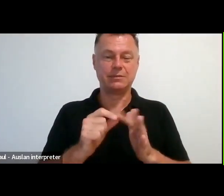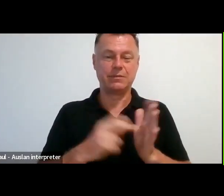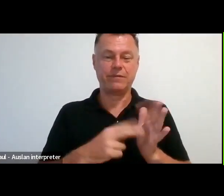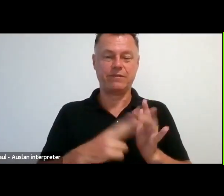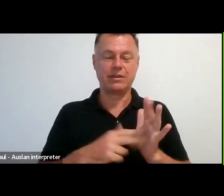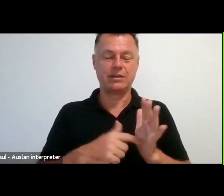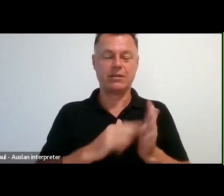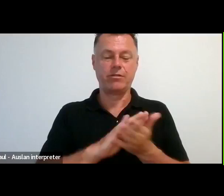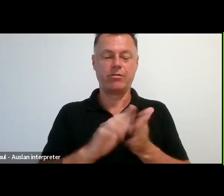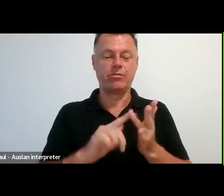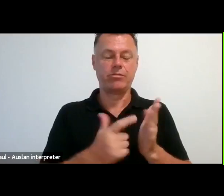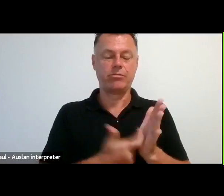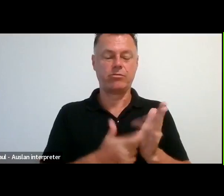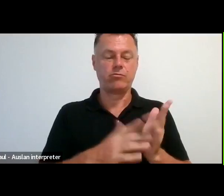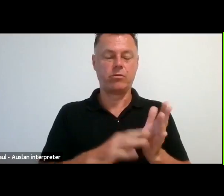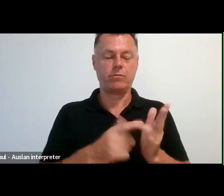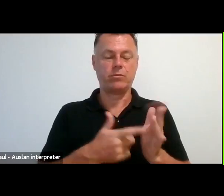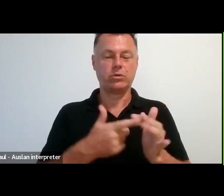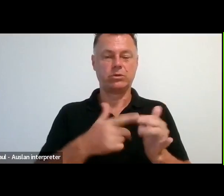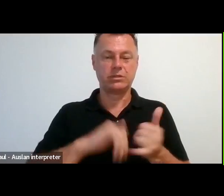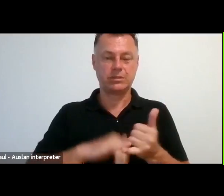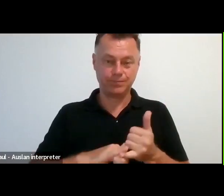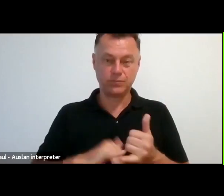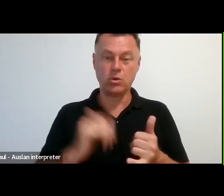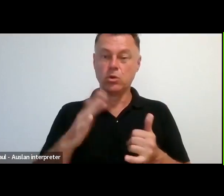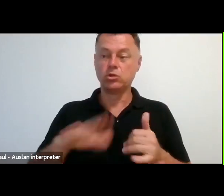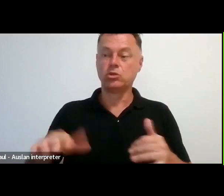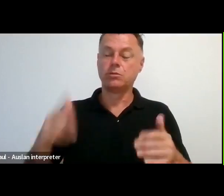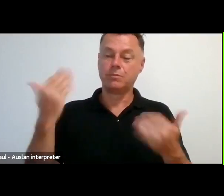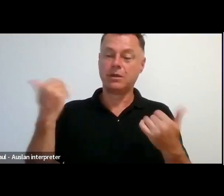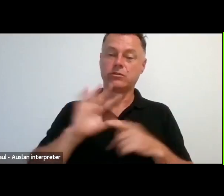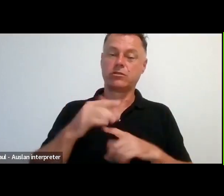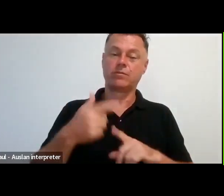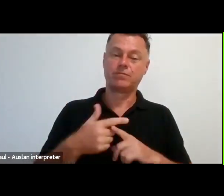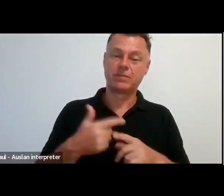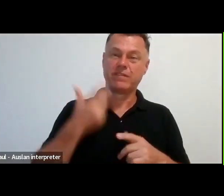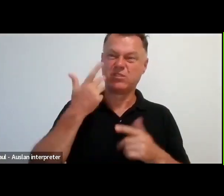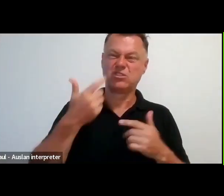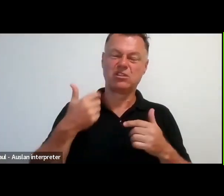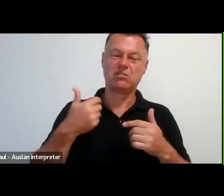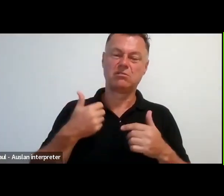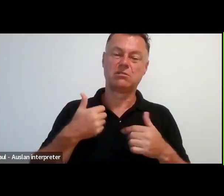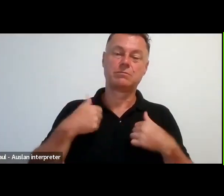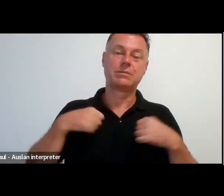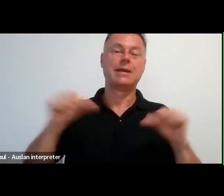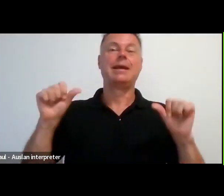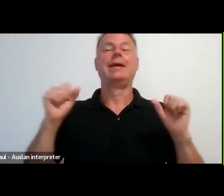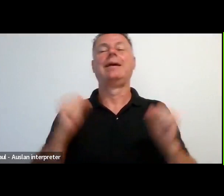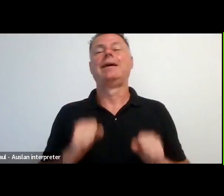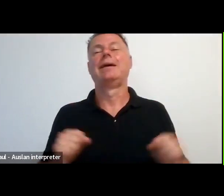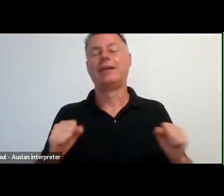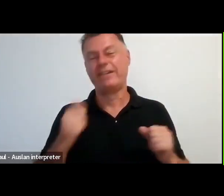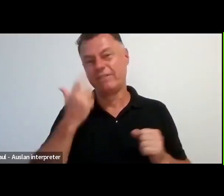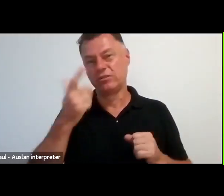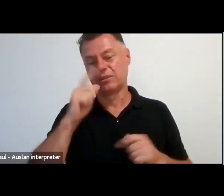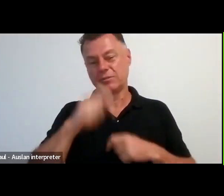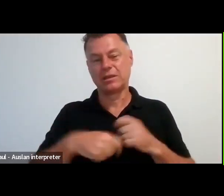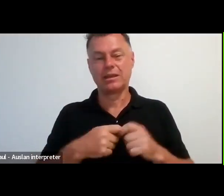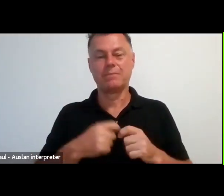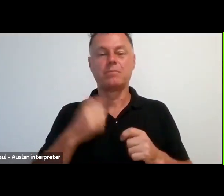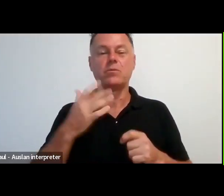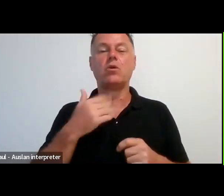that kids who have recovered from COVID are at a higher risk of diabetes as well, so type 1 insulin-dependent